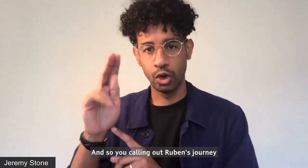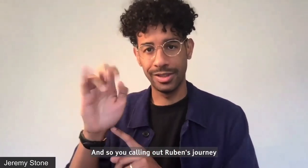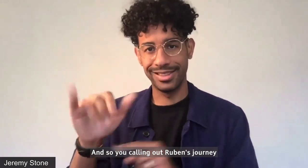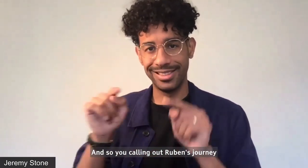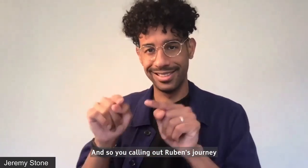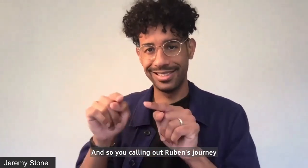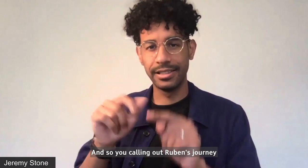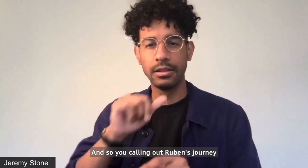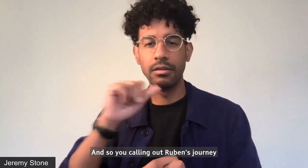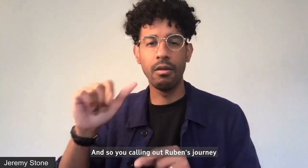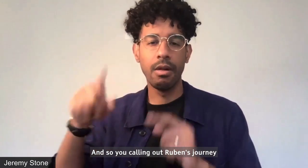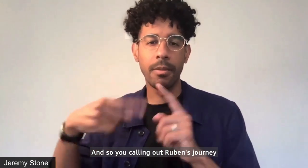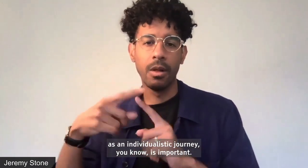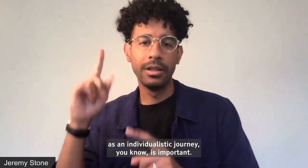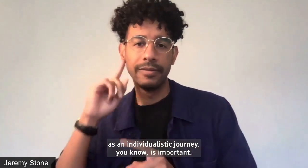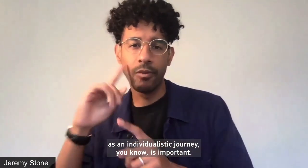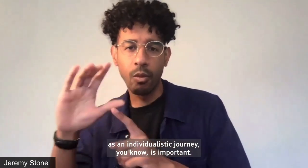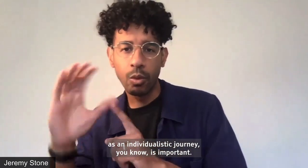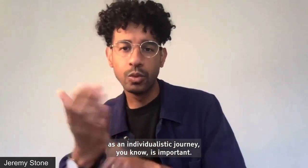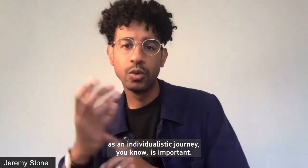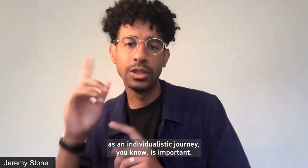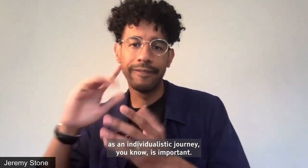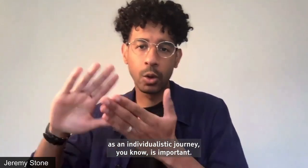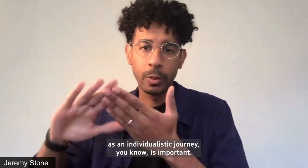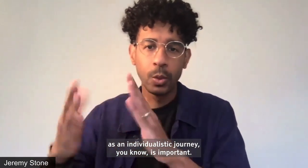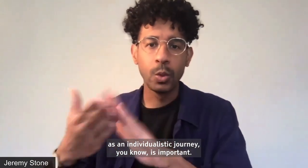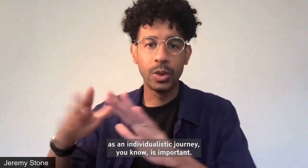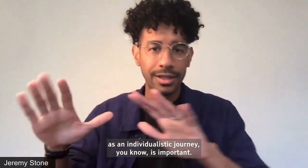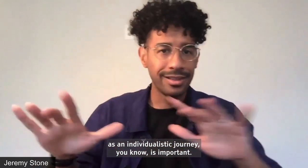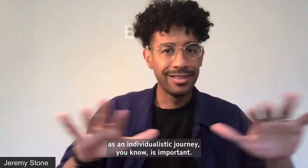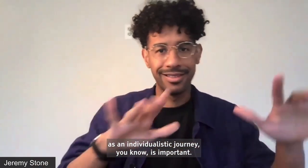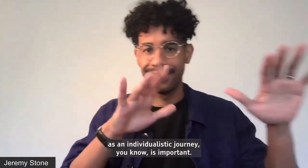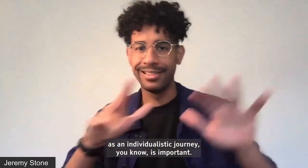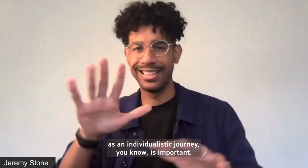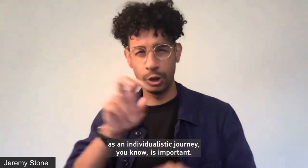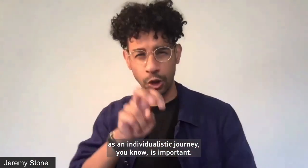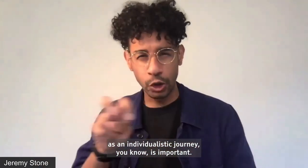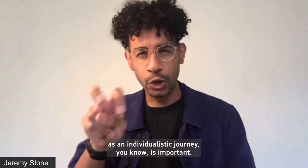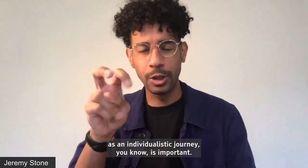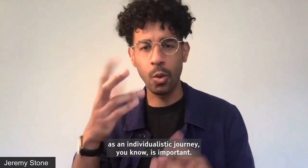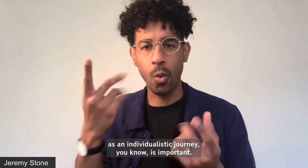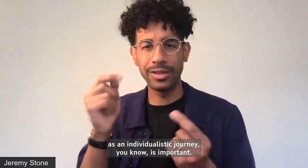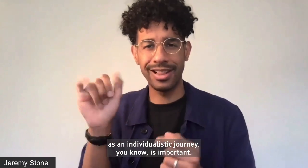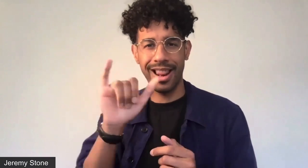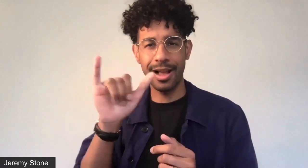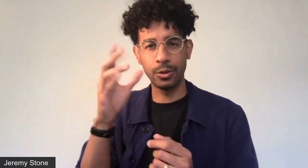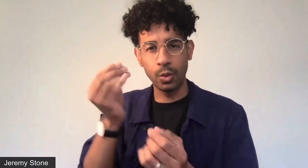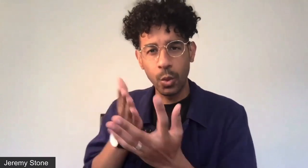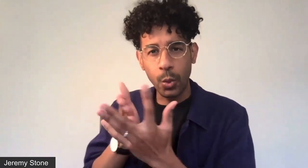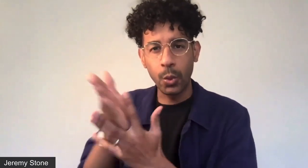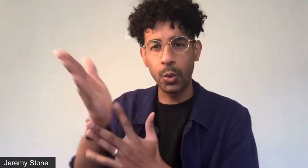me calling out Ruben's journey as an individualistic journey, you know, is important.